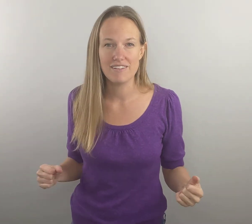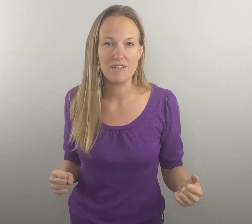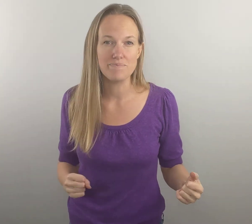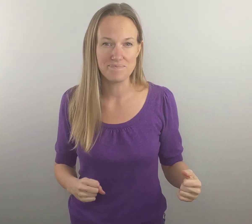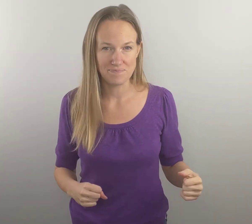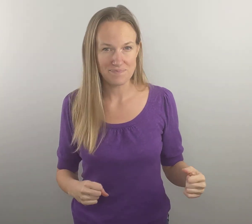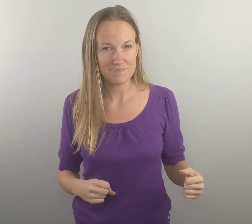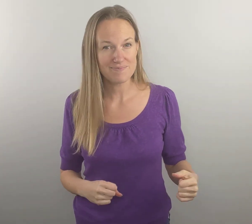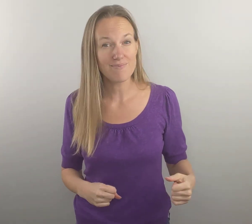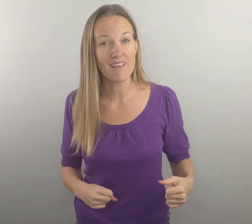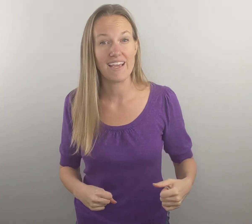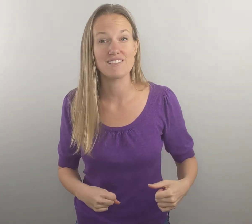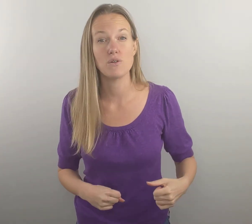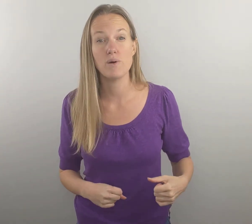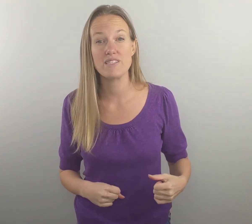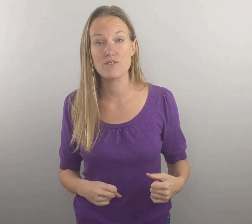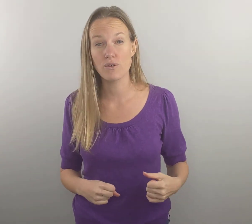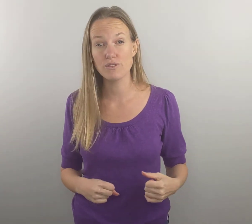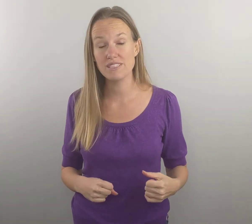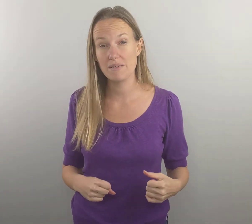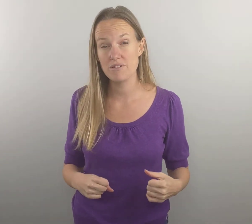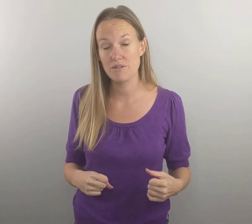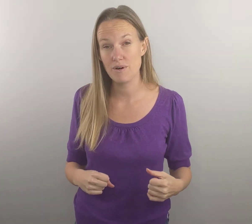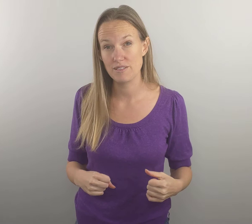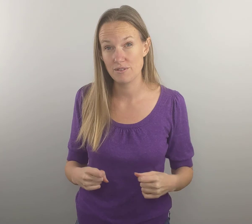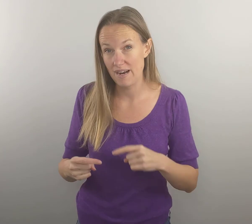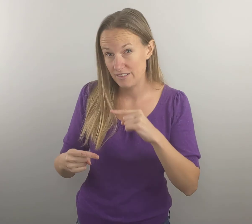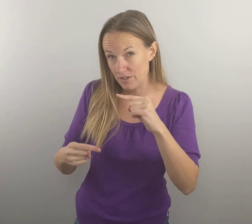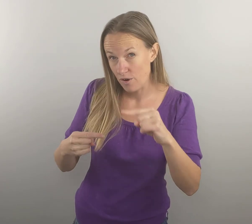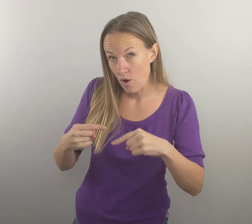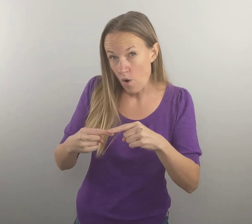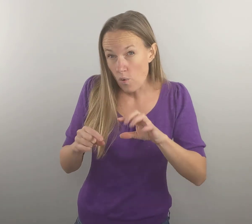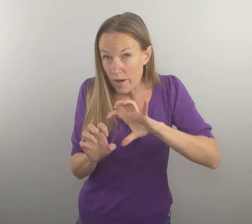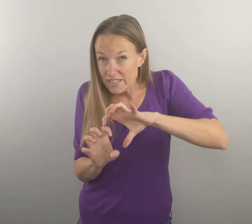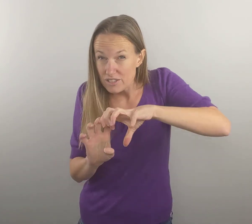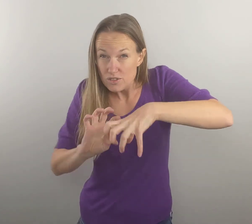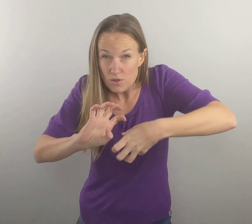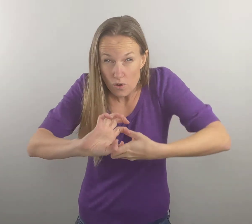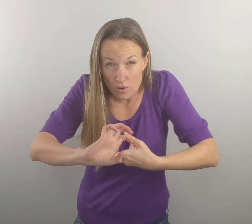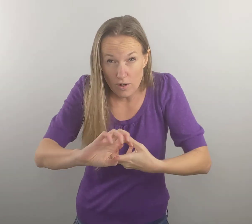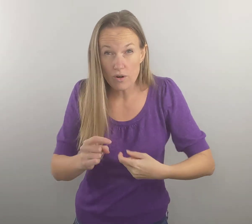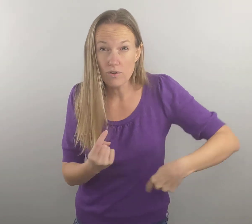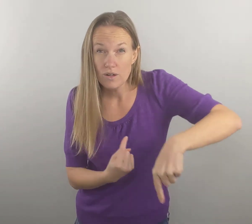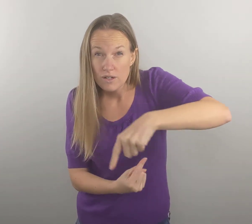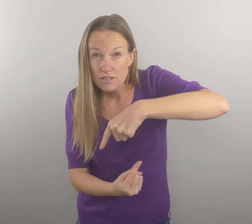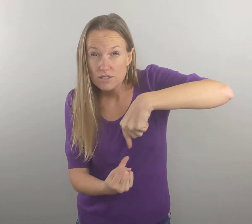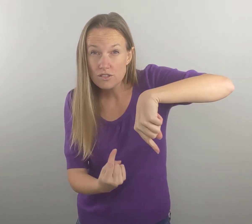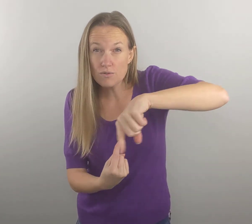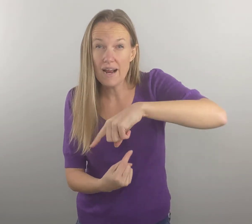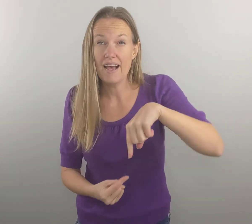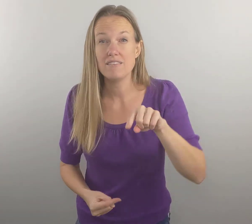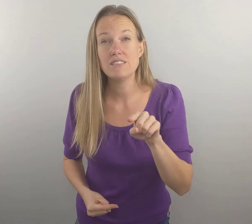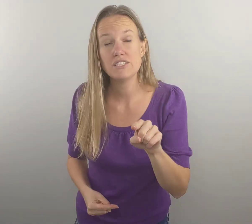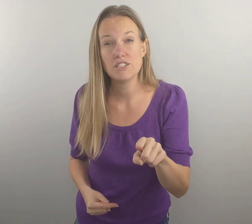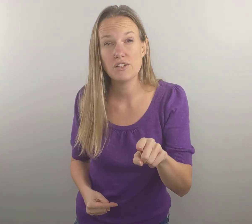film. Okay, so when sorrow seems to surround you, when sorrow surrounds